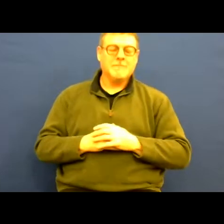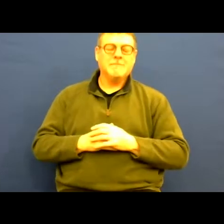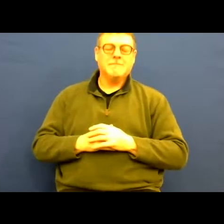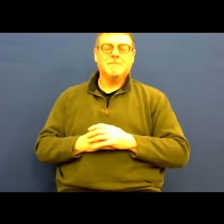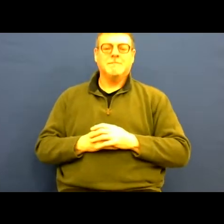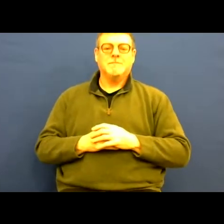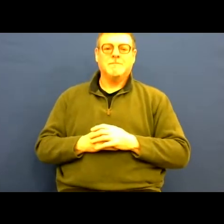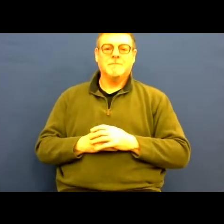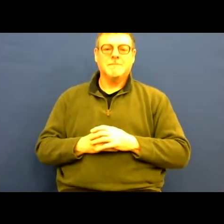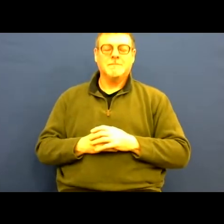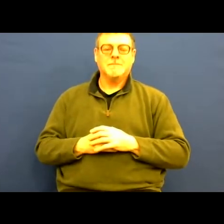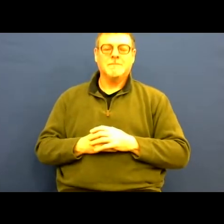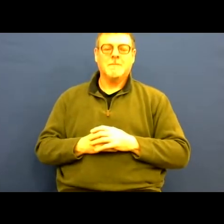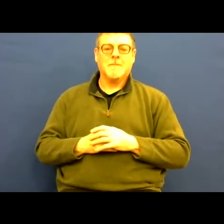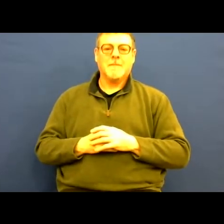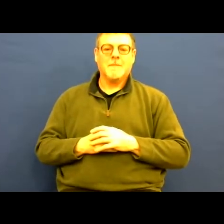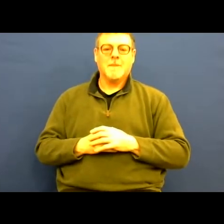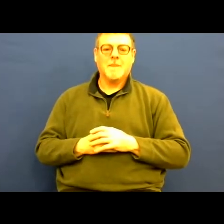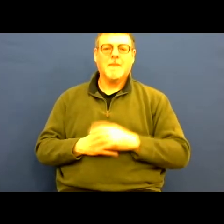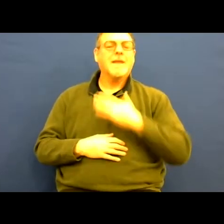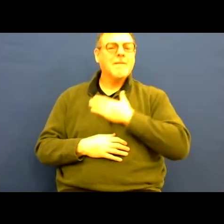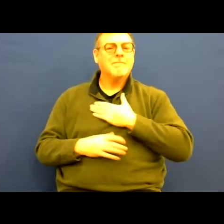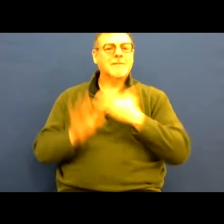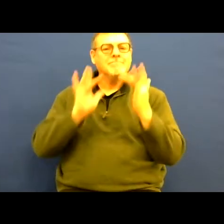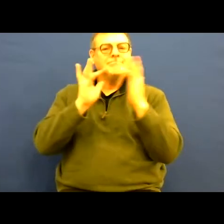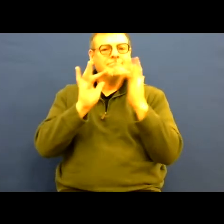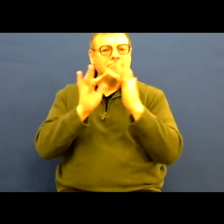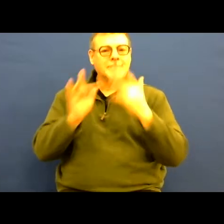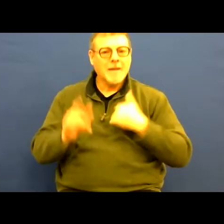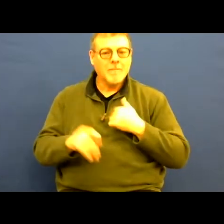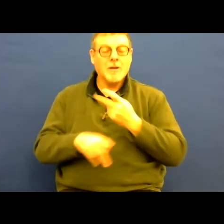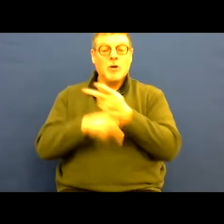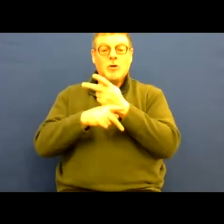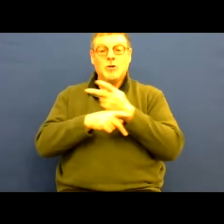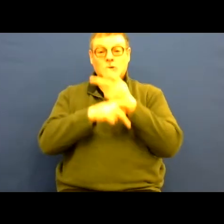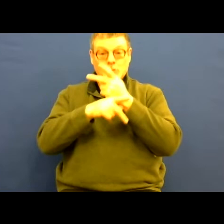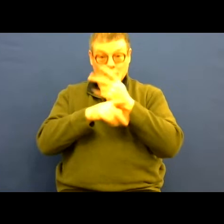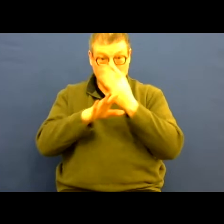Public Library Friends and Foundation. Please reach out to me at